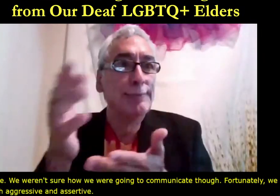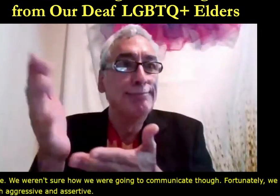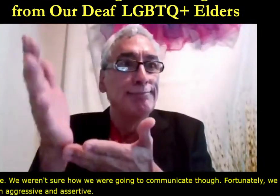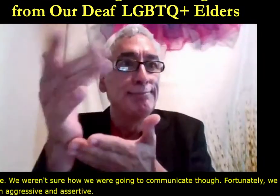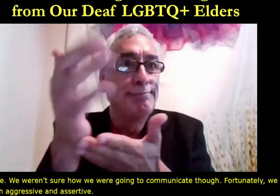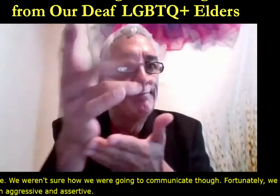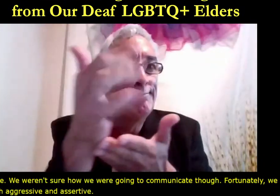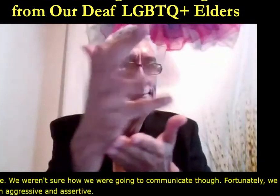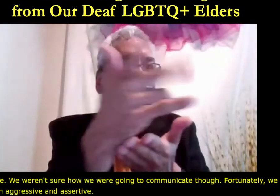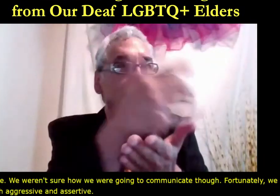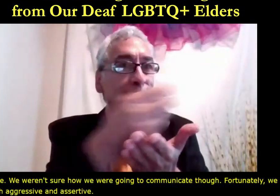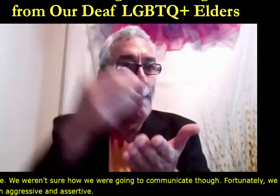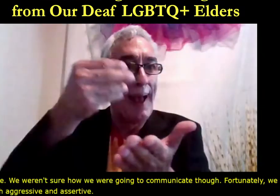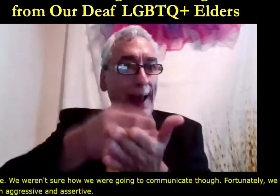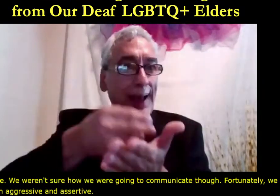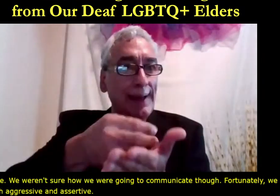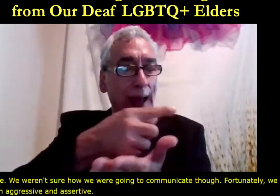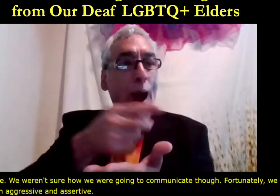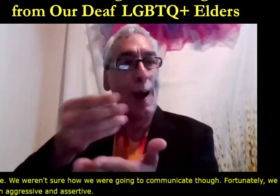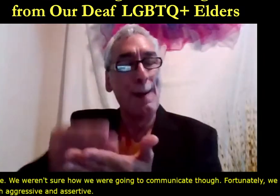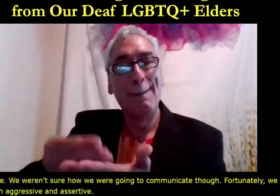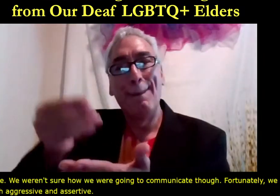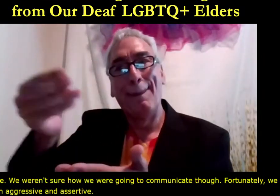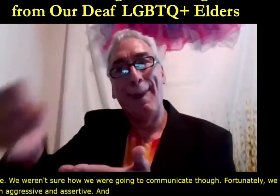all the high level people and